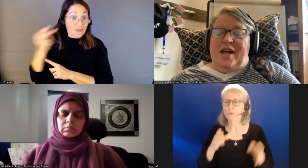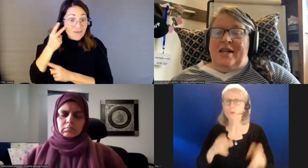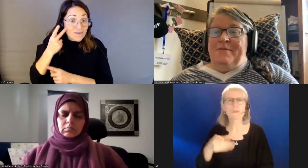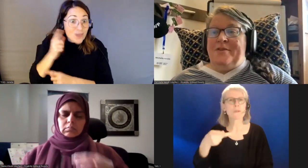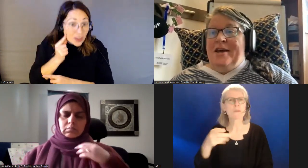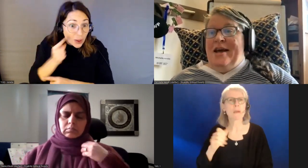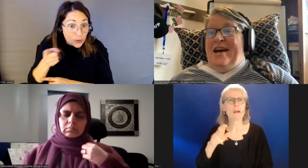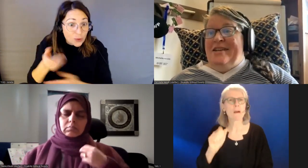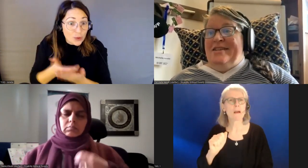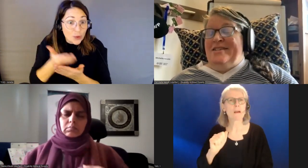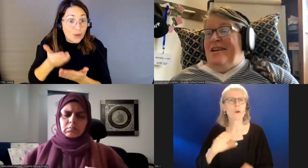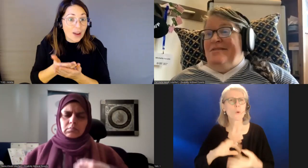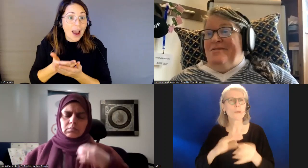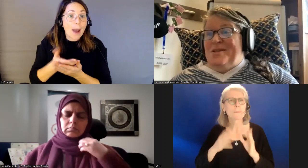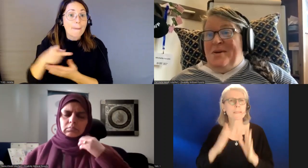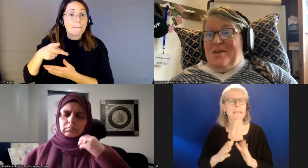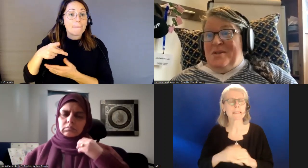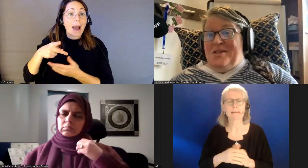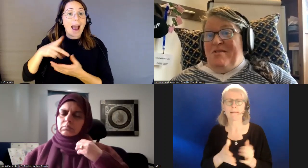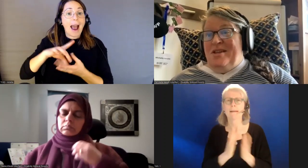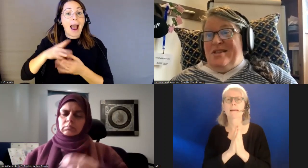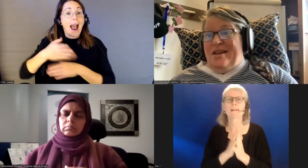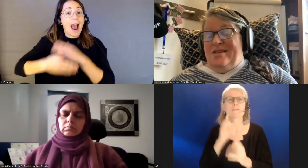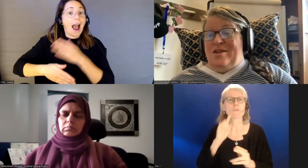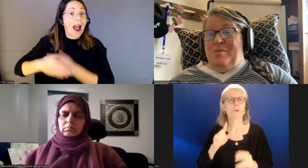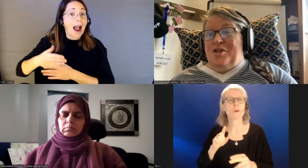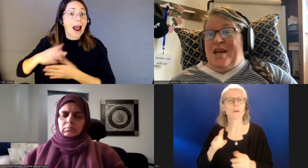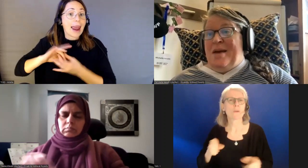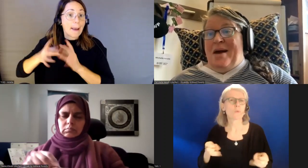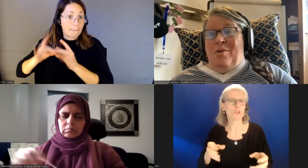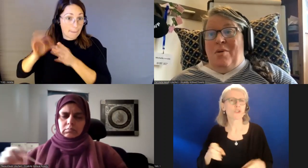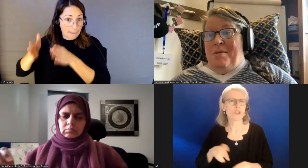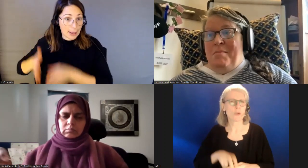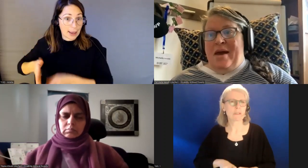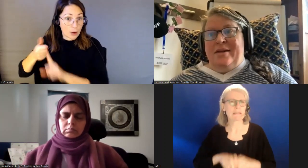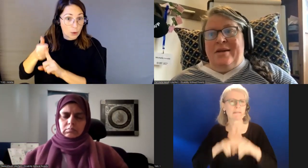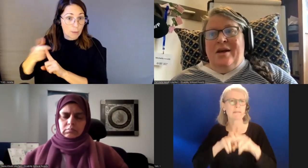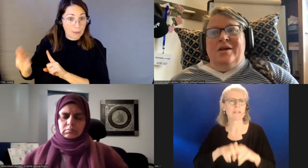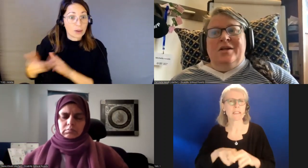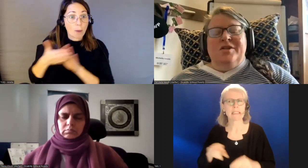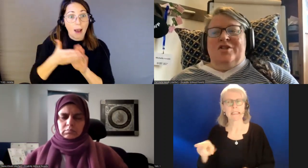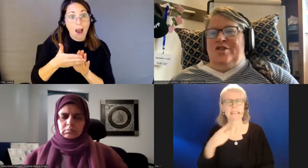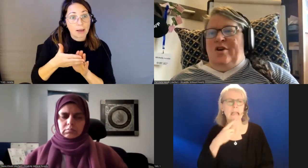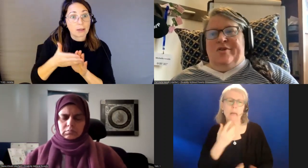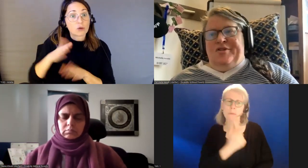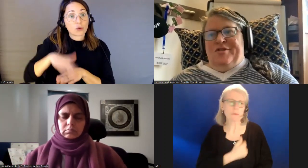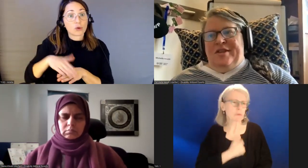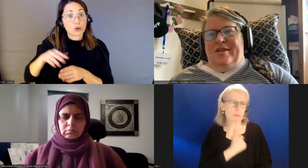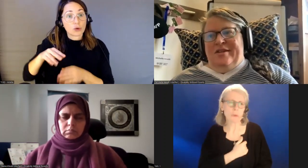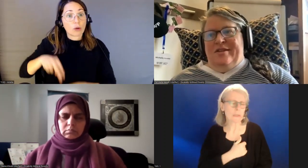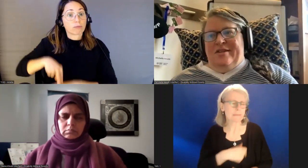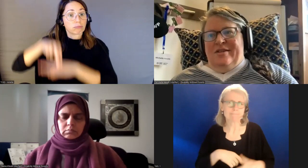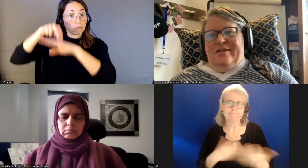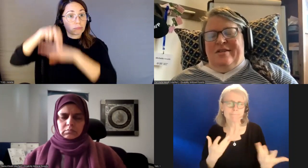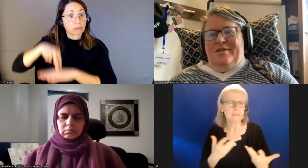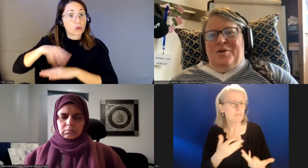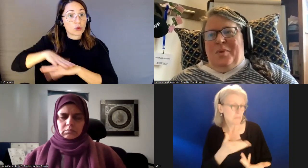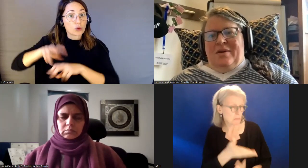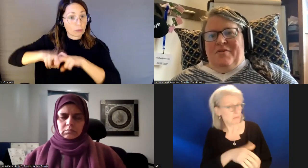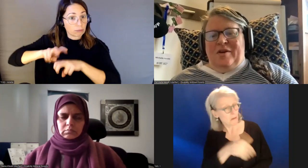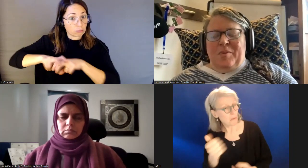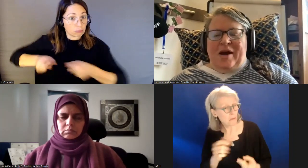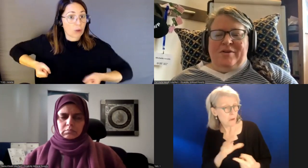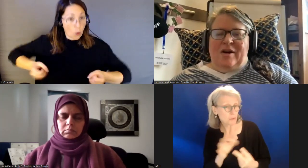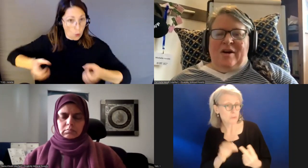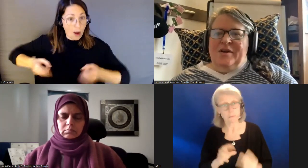a wheelchair lift, and the response was, sorry, it's taken so much time. How about MAID? Just no country that